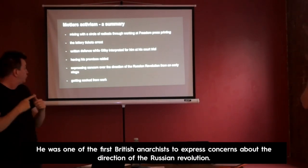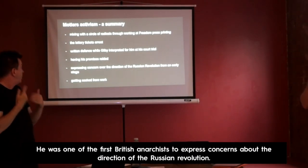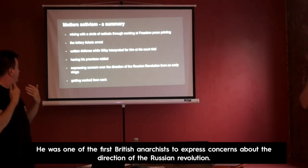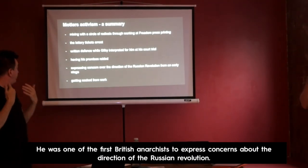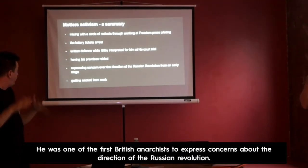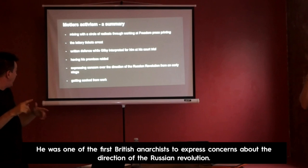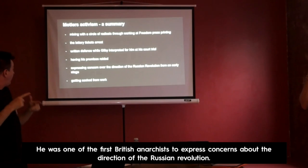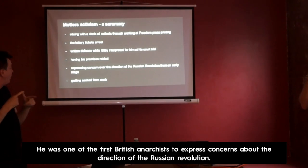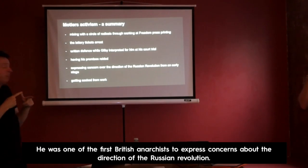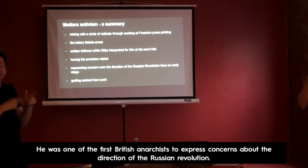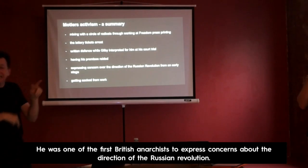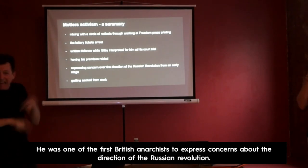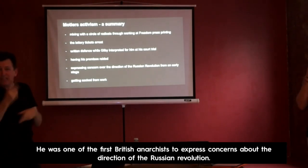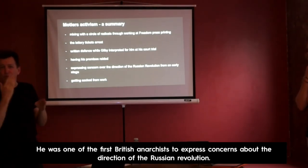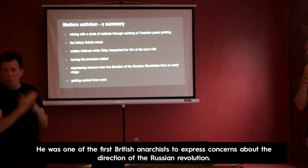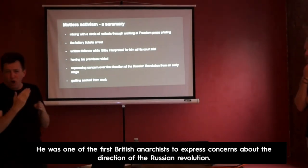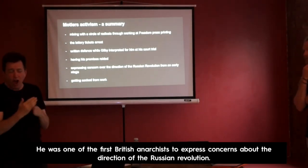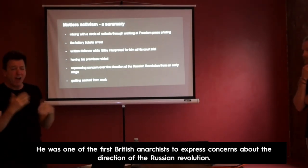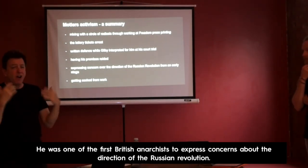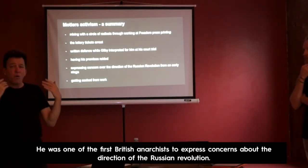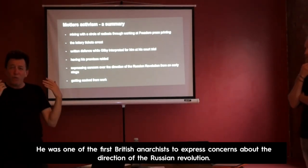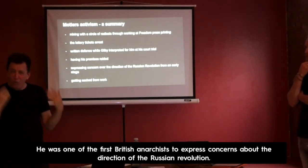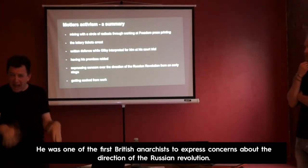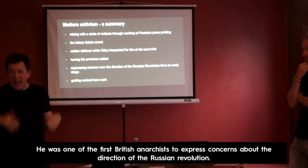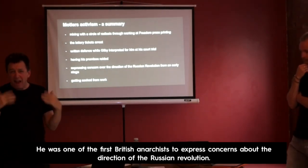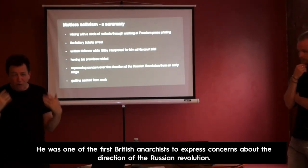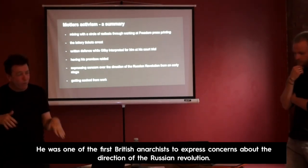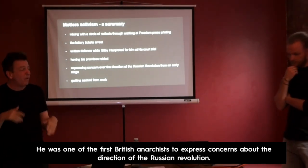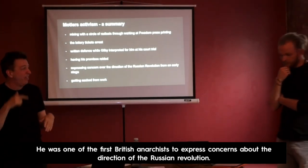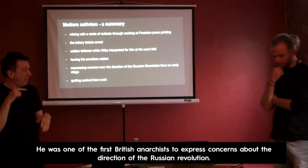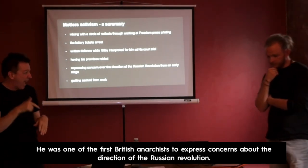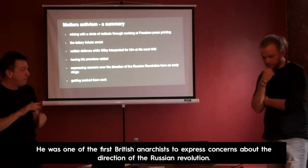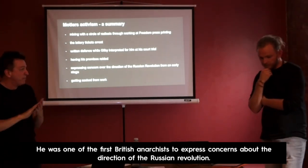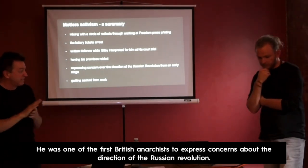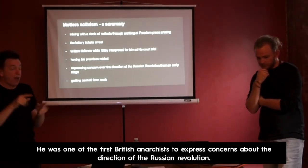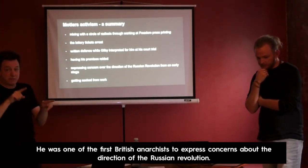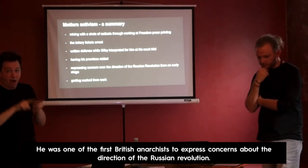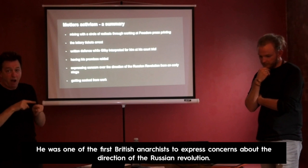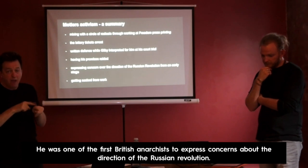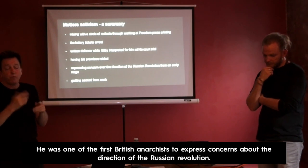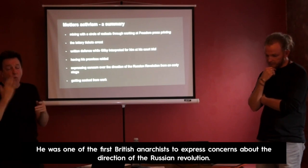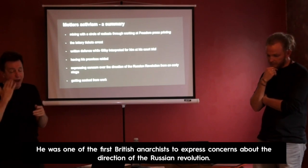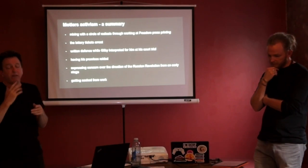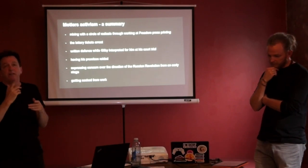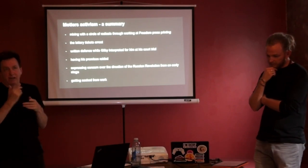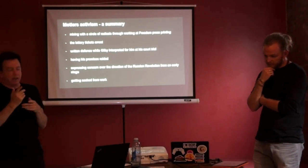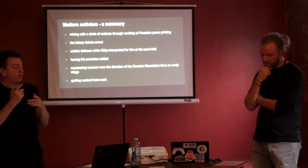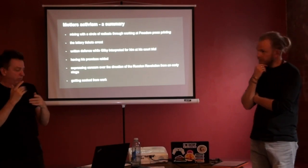Again, he was one of the first British anarchists to express concerns about the direction of the Russian Revolution.